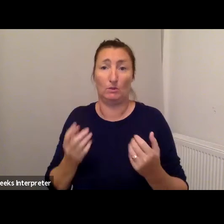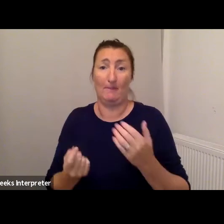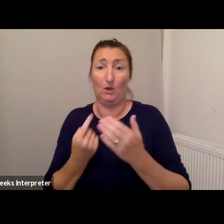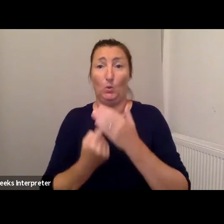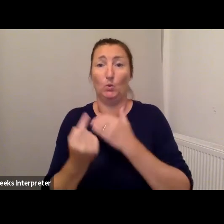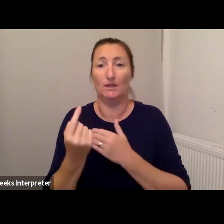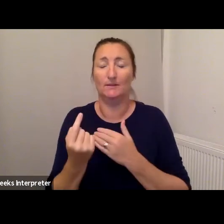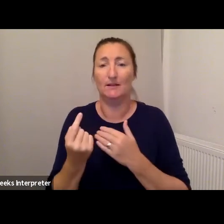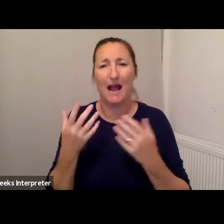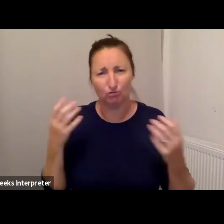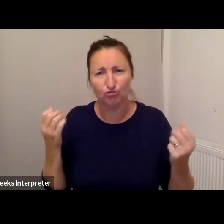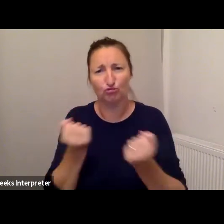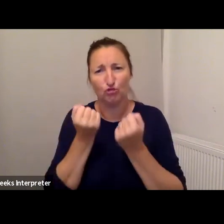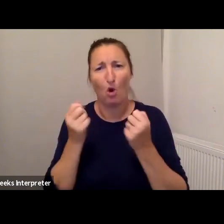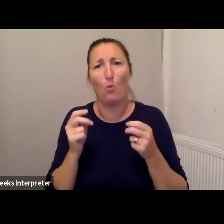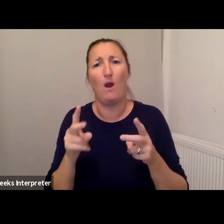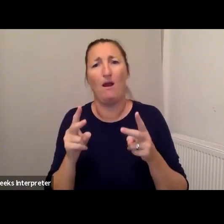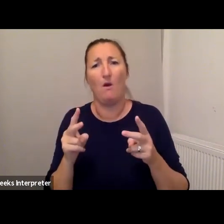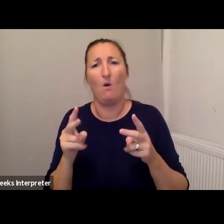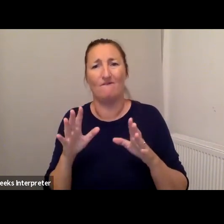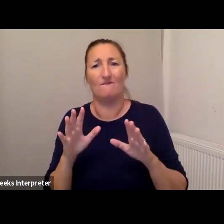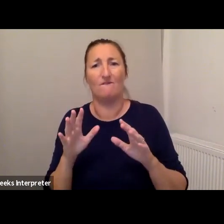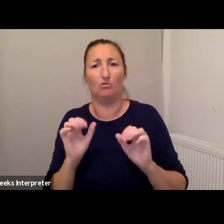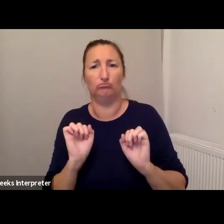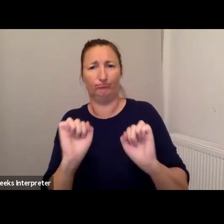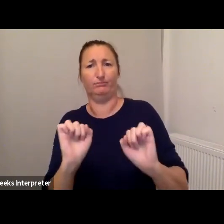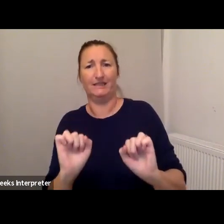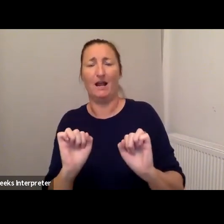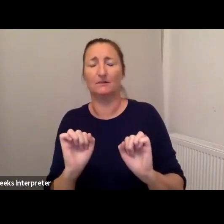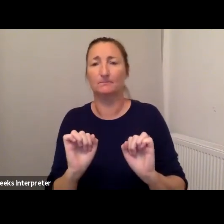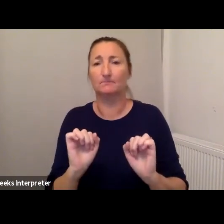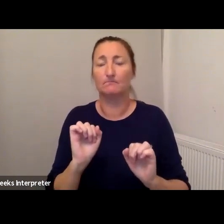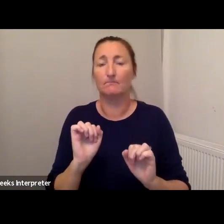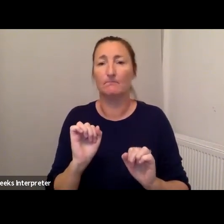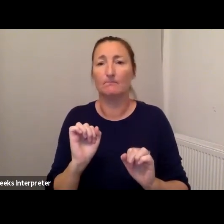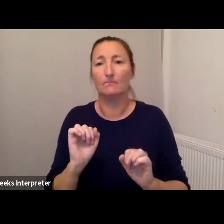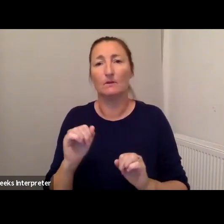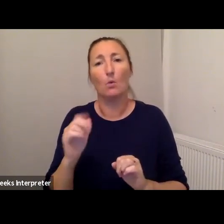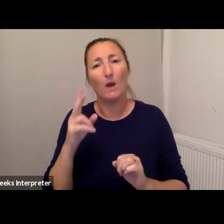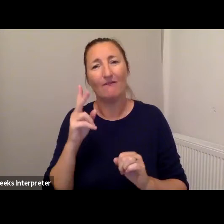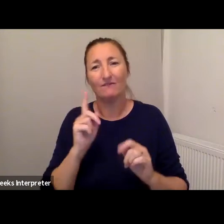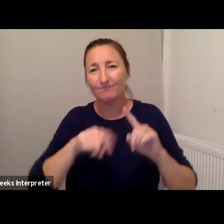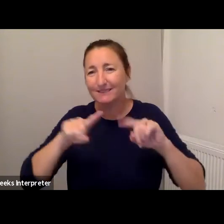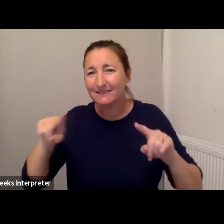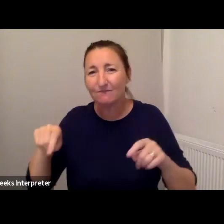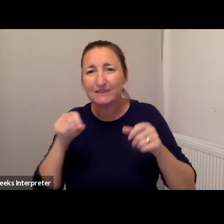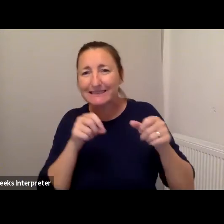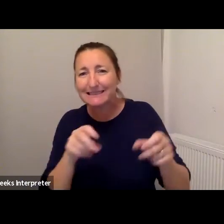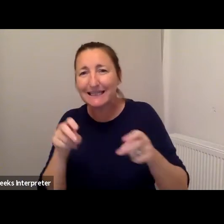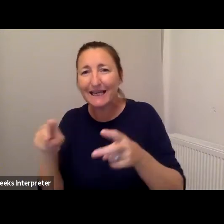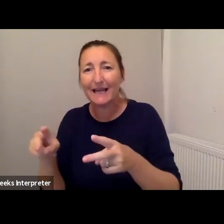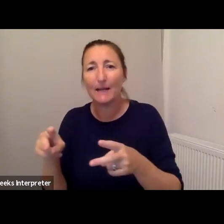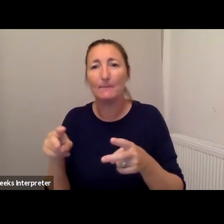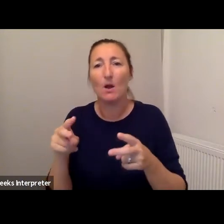much more robust and resilient, we looked at some very progressive schemes in terms of what we